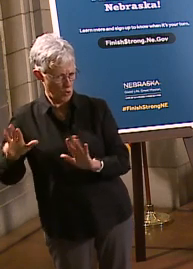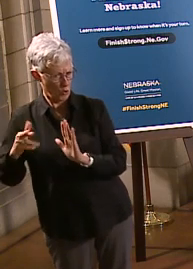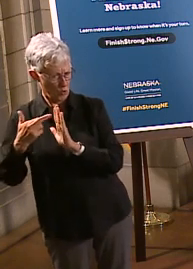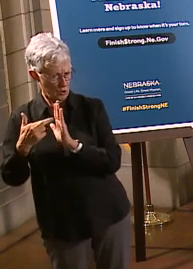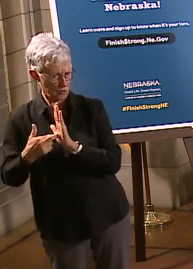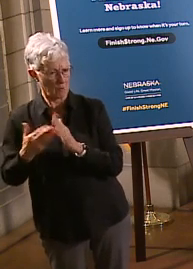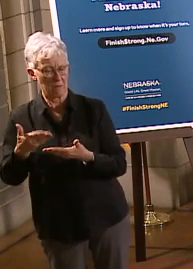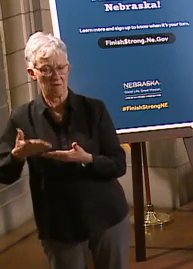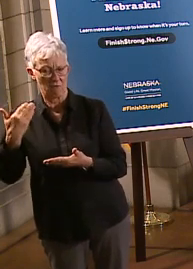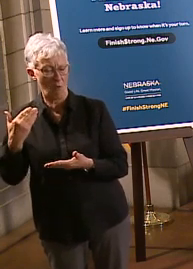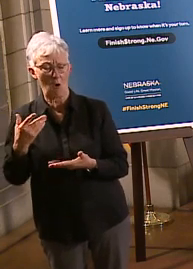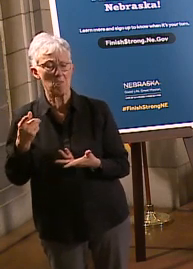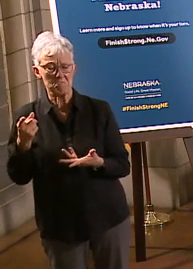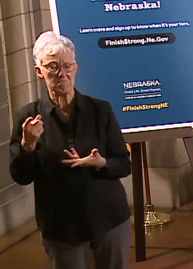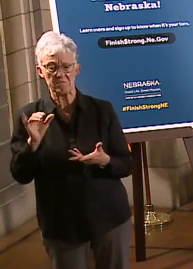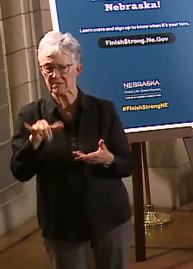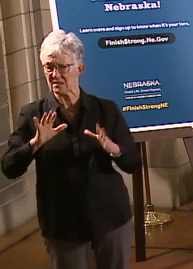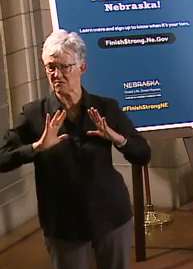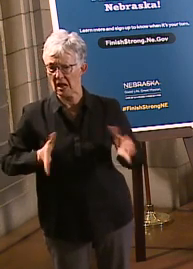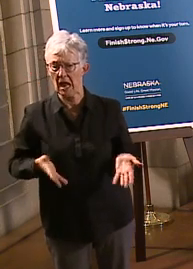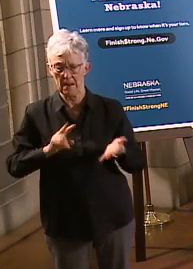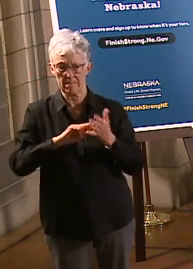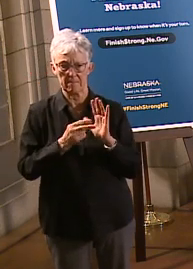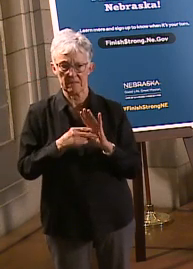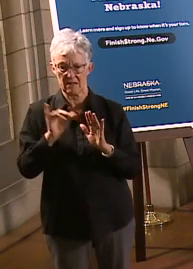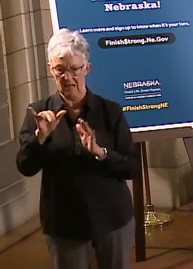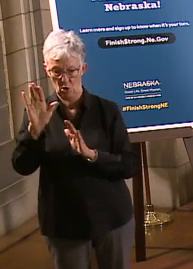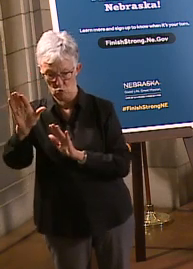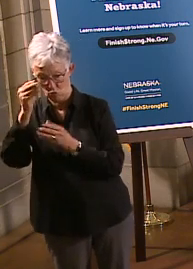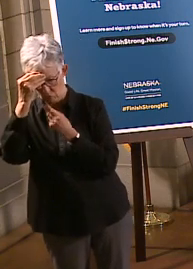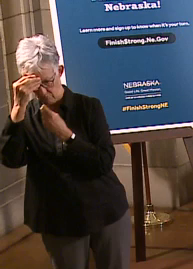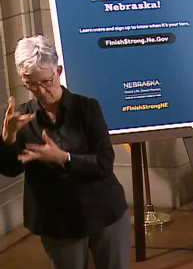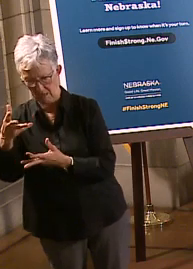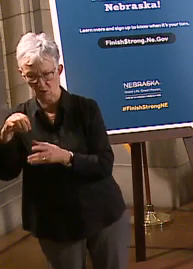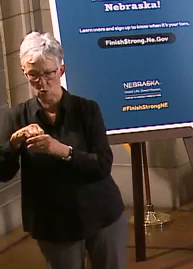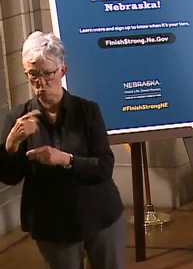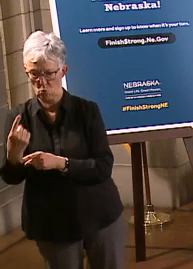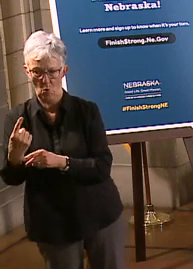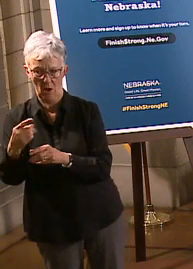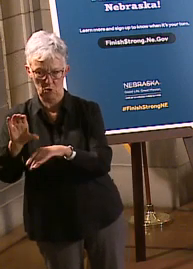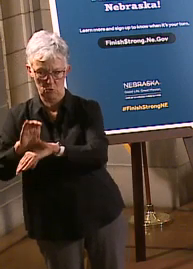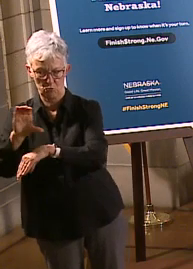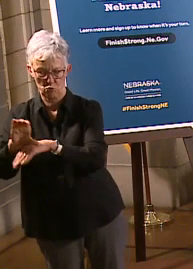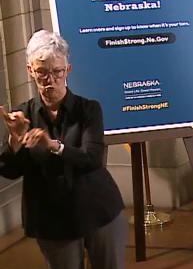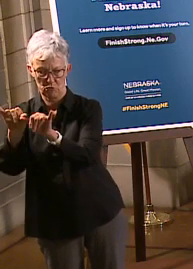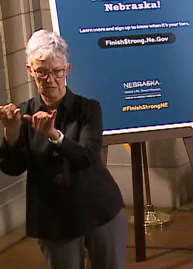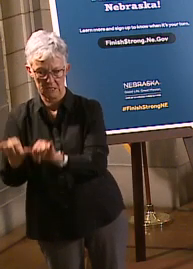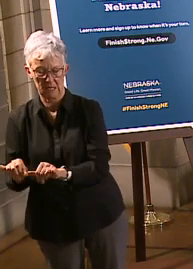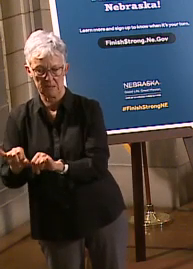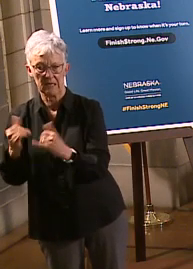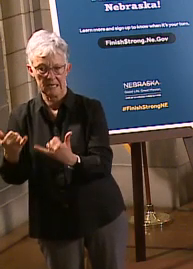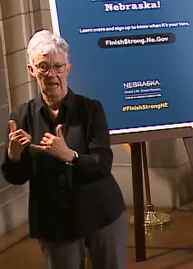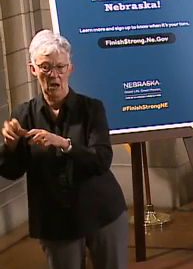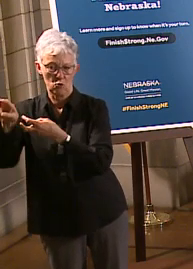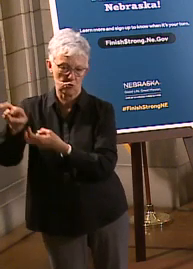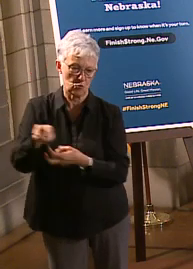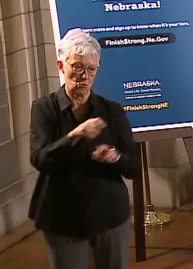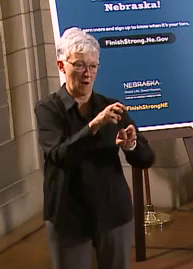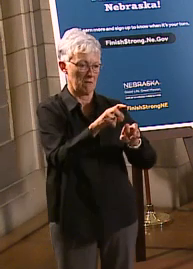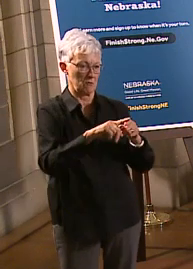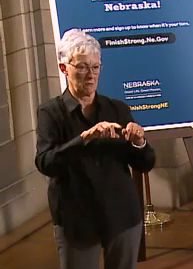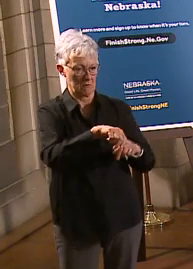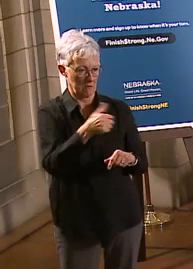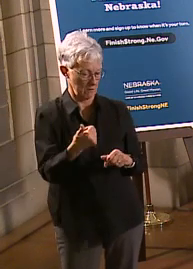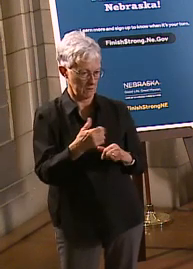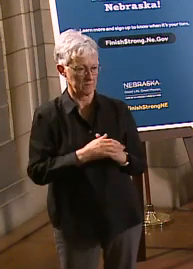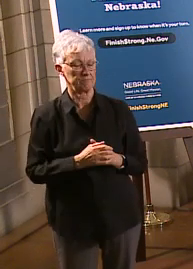fine. That just tells you that the data moved, from one system to another. If you get an email saying to register, asking you to register,